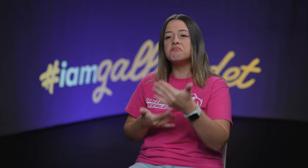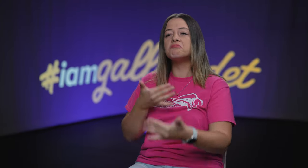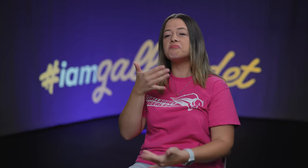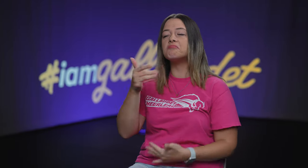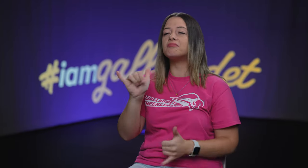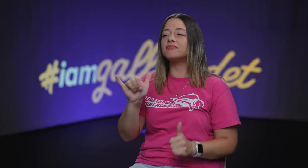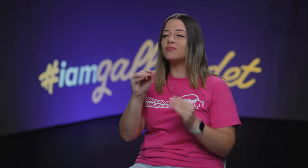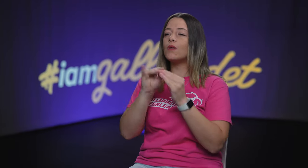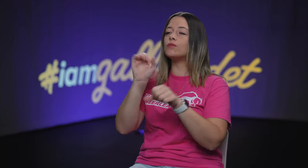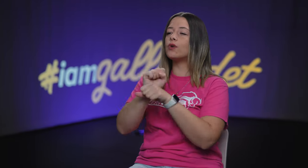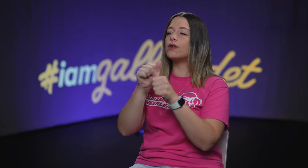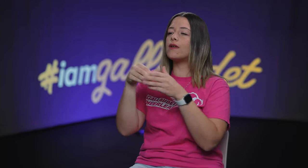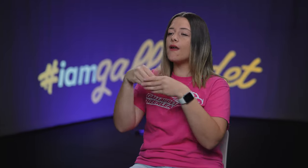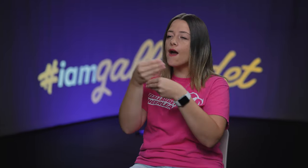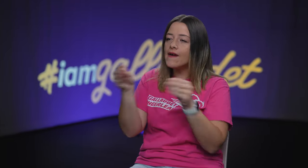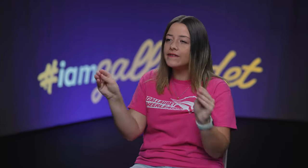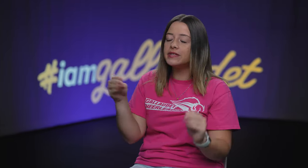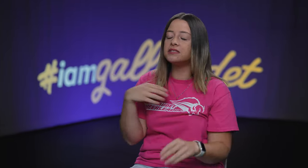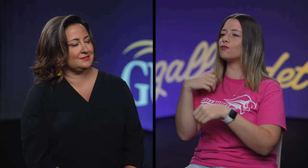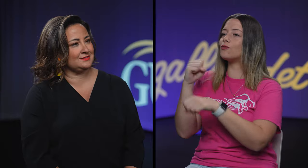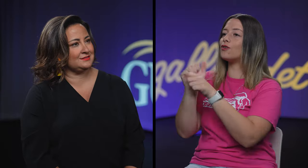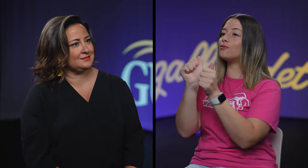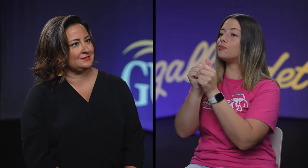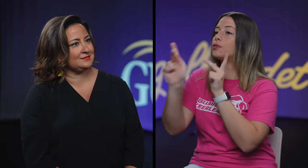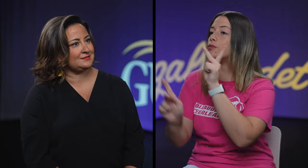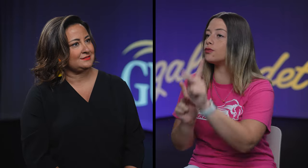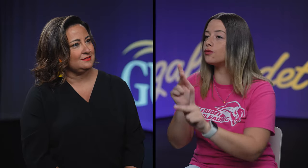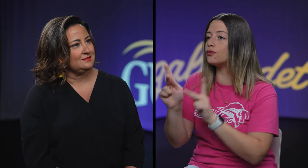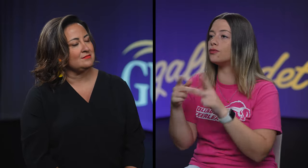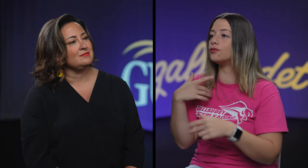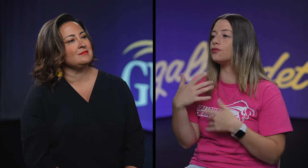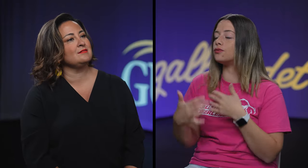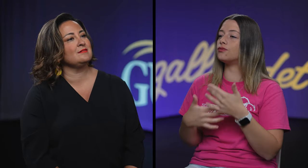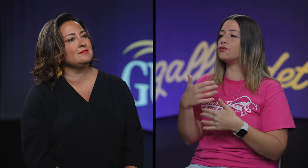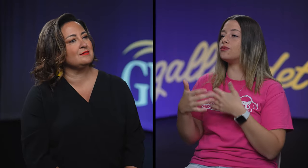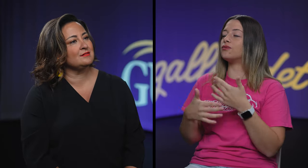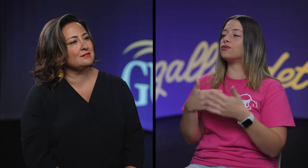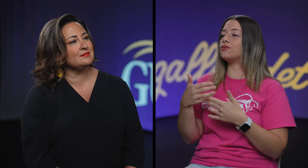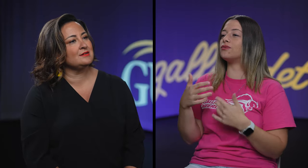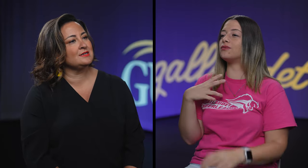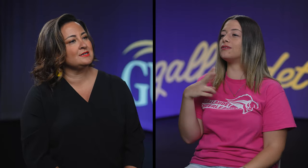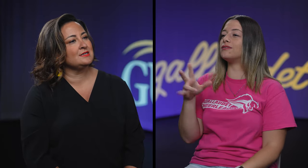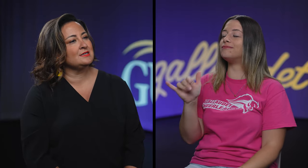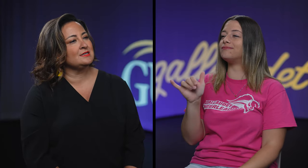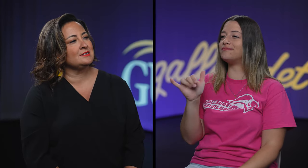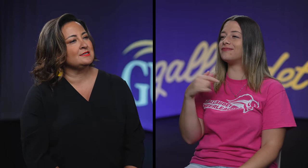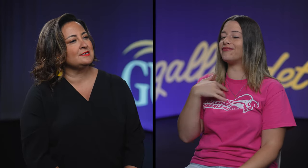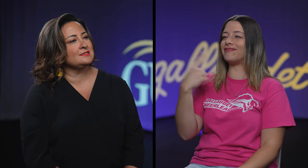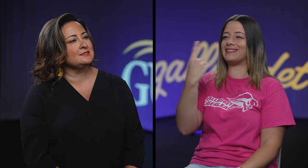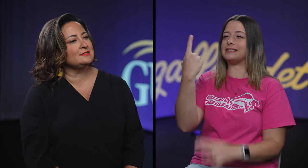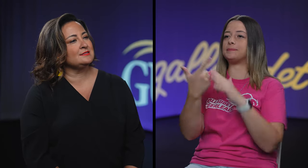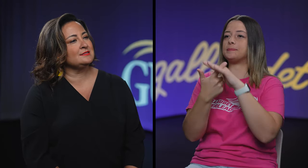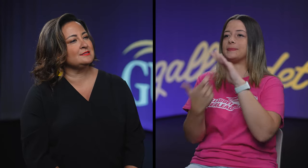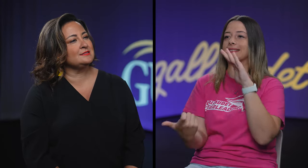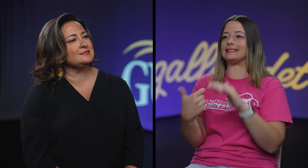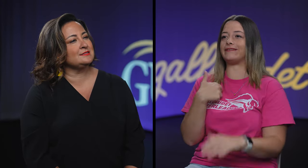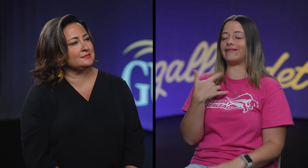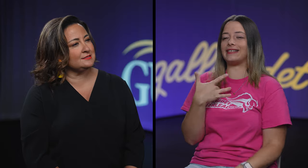Deaf. Time went by, and I gained experience with multiple departments. I learned firsthand what real life would look like and